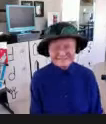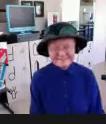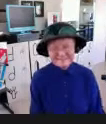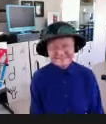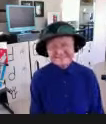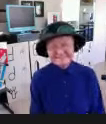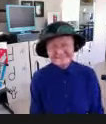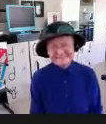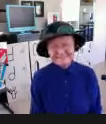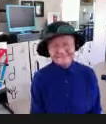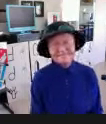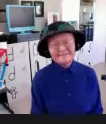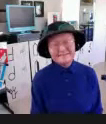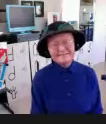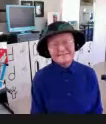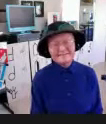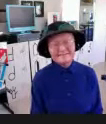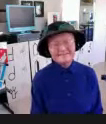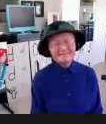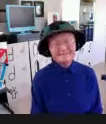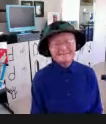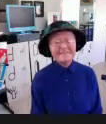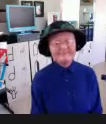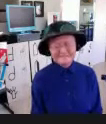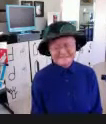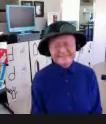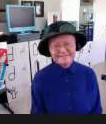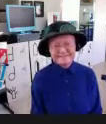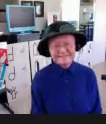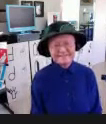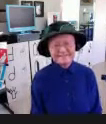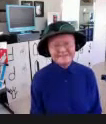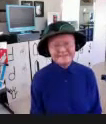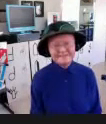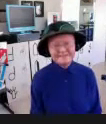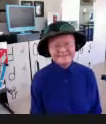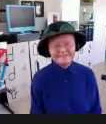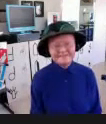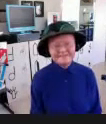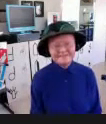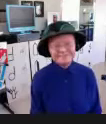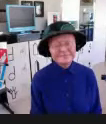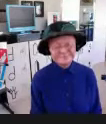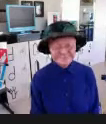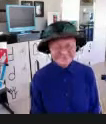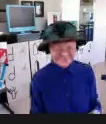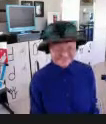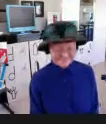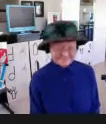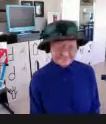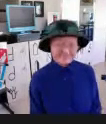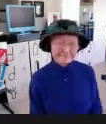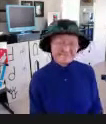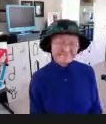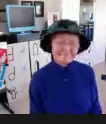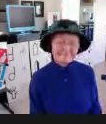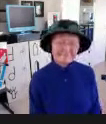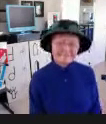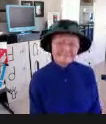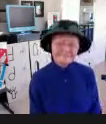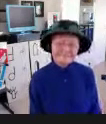or the closing of the hand is numbers. Now, one of the things that SignTyp is really interested in